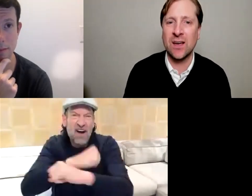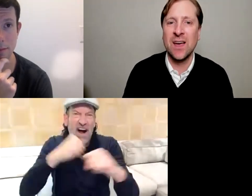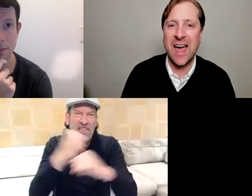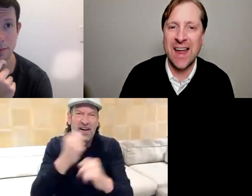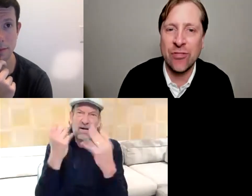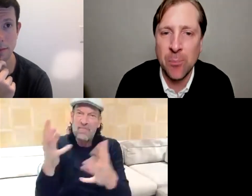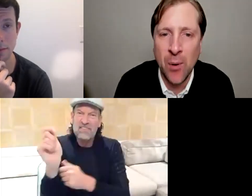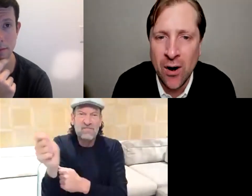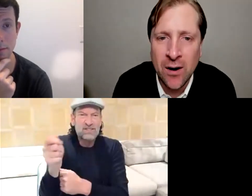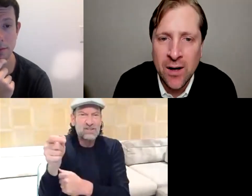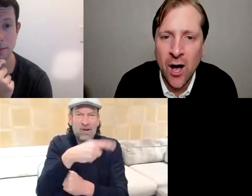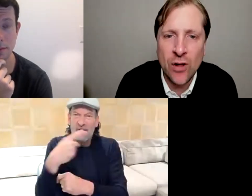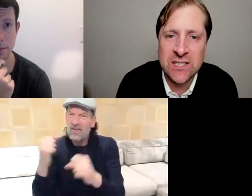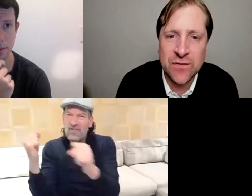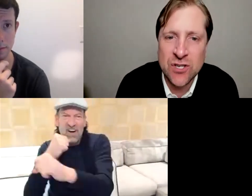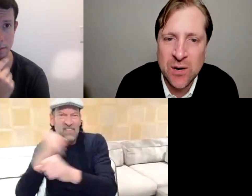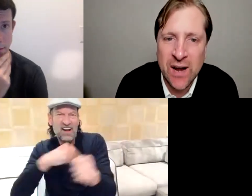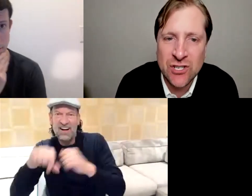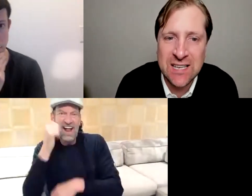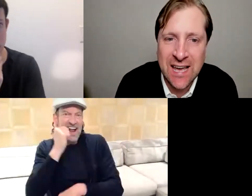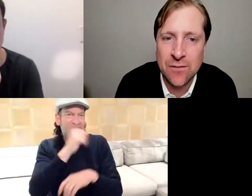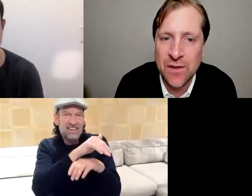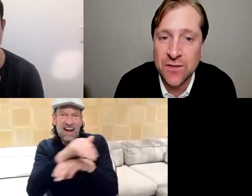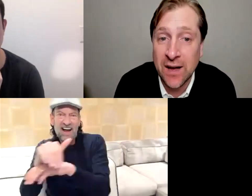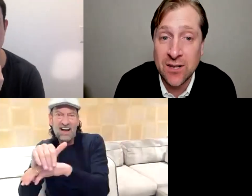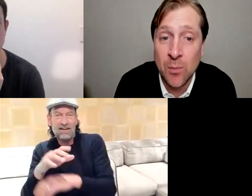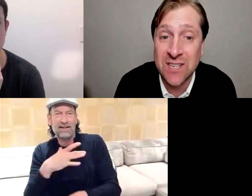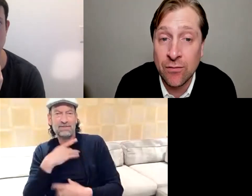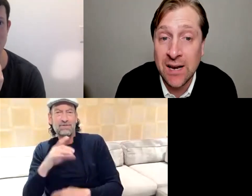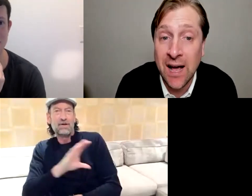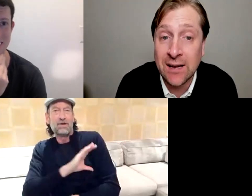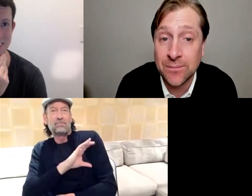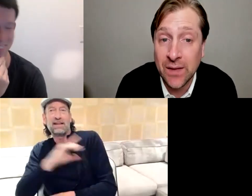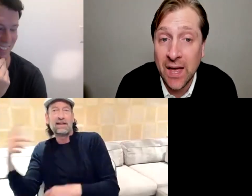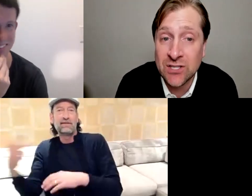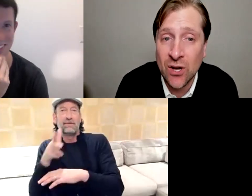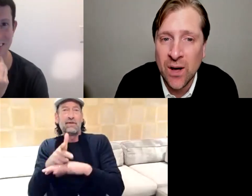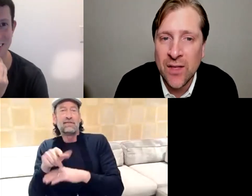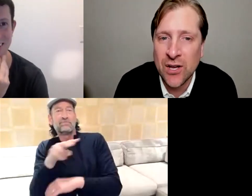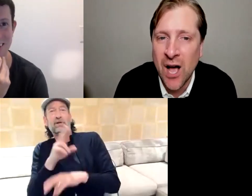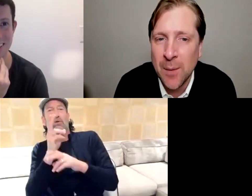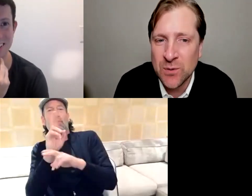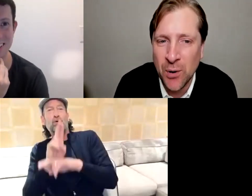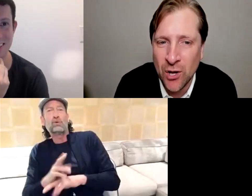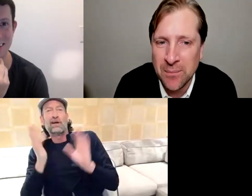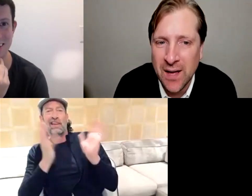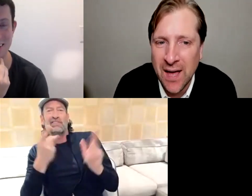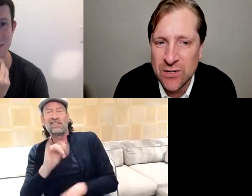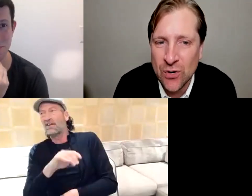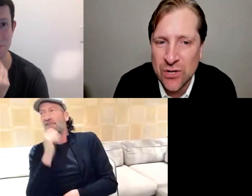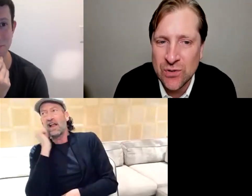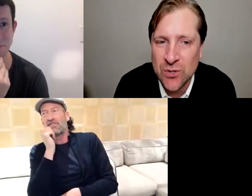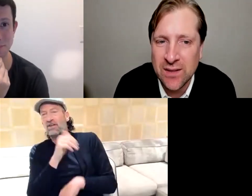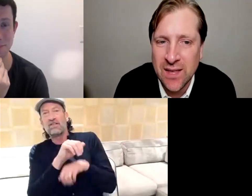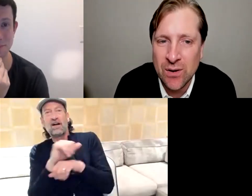community. And at the bar, all these fishermen would actually get in fistfights almost every night. And so the cops would pull up, and they were